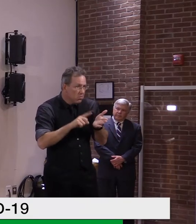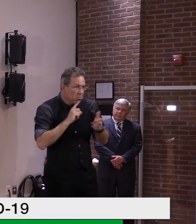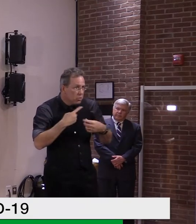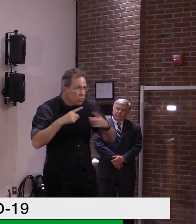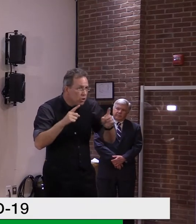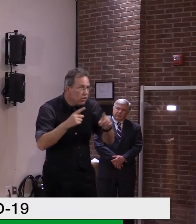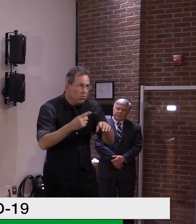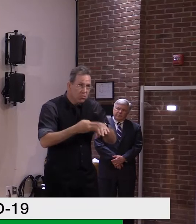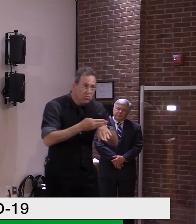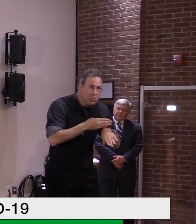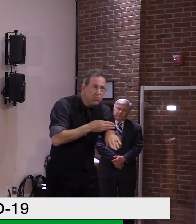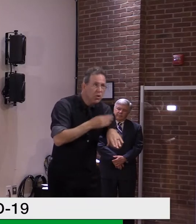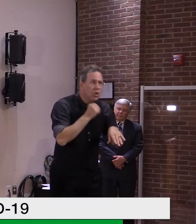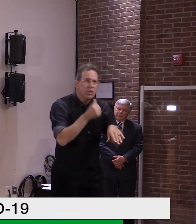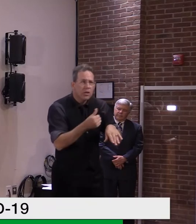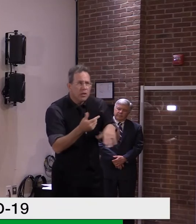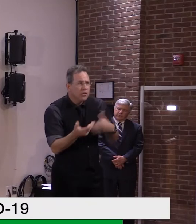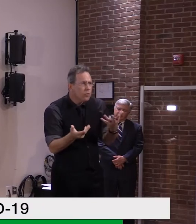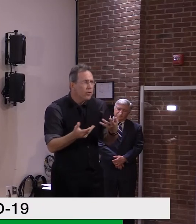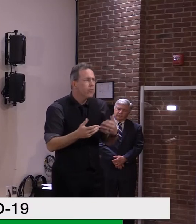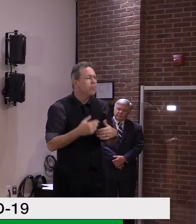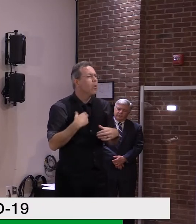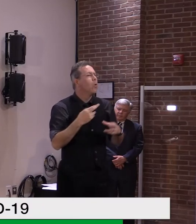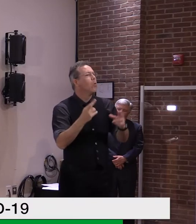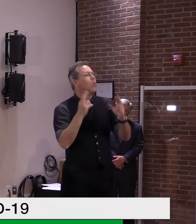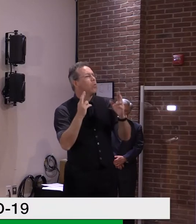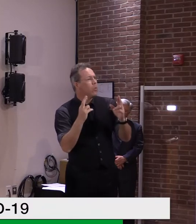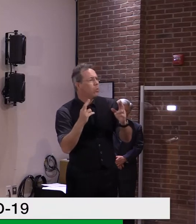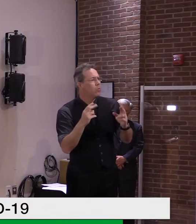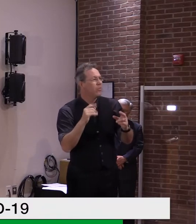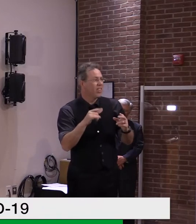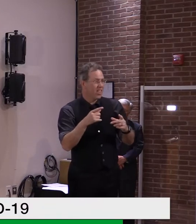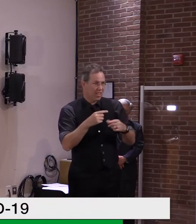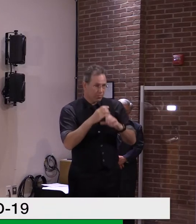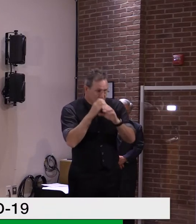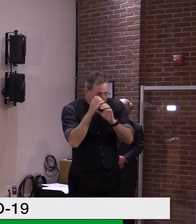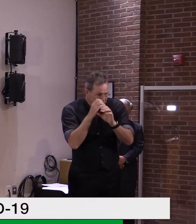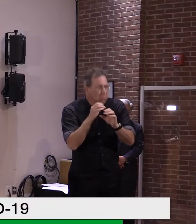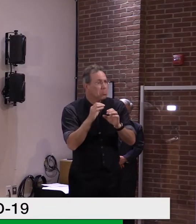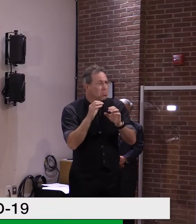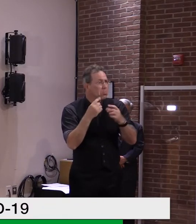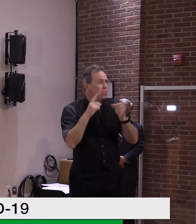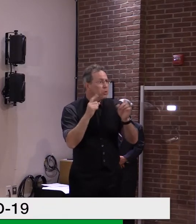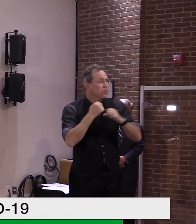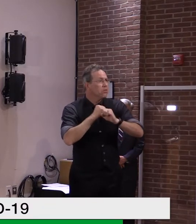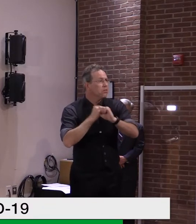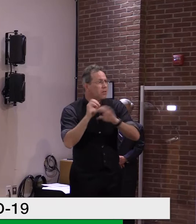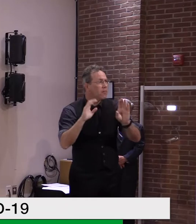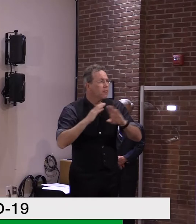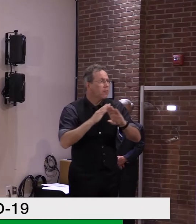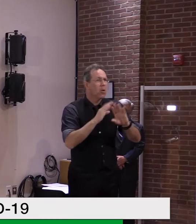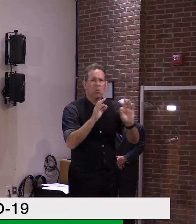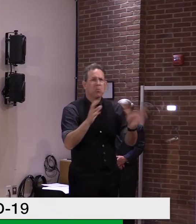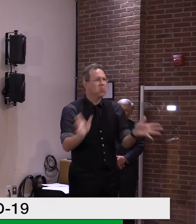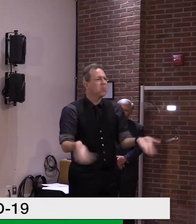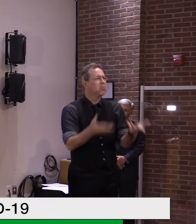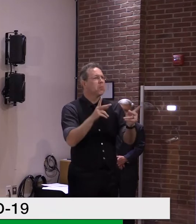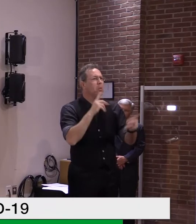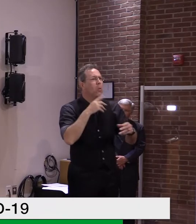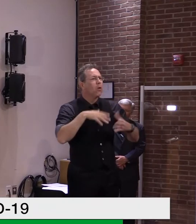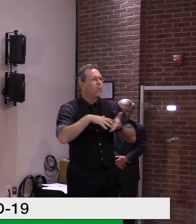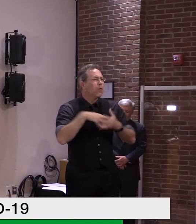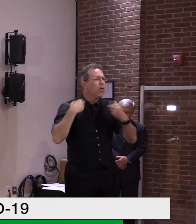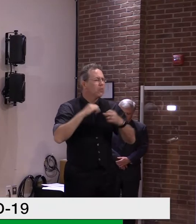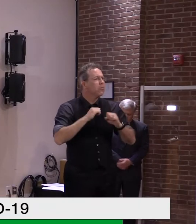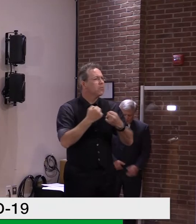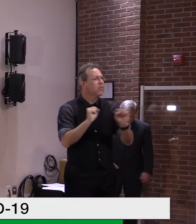they can go about life either more freely or be as stringent with protections like masking